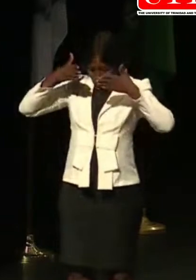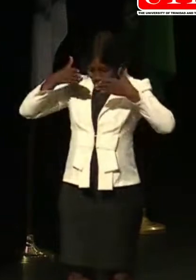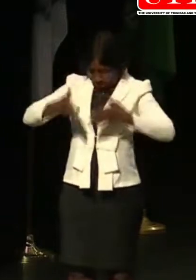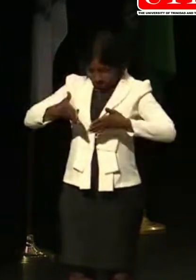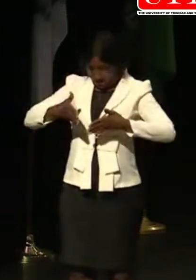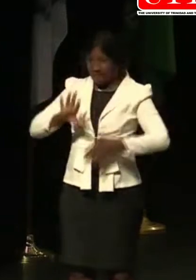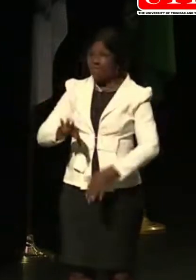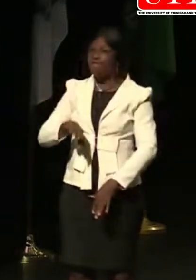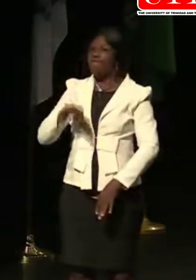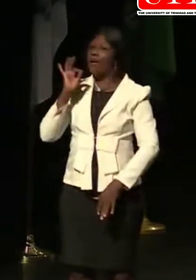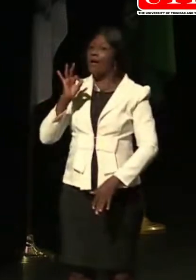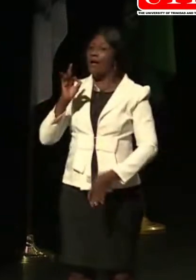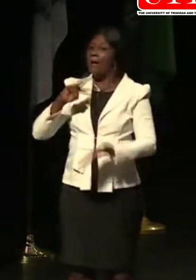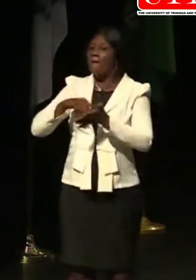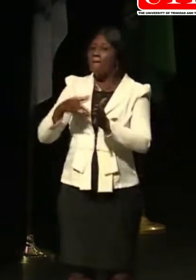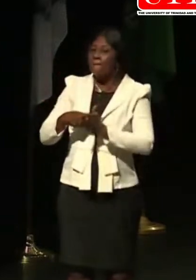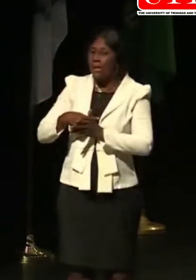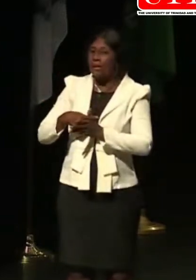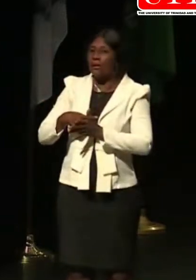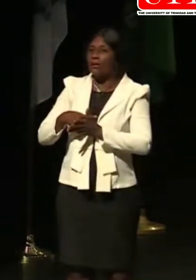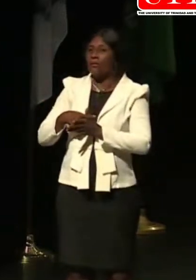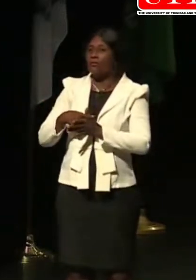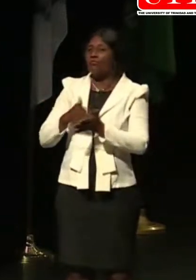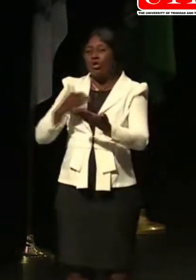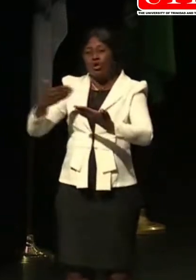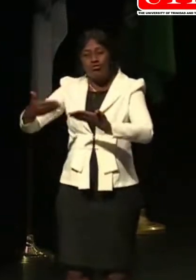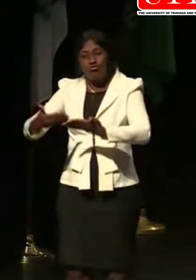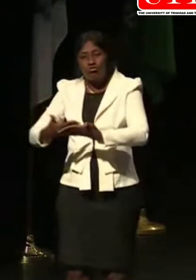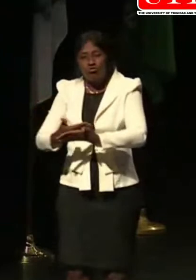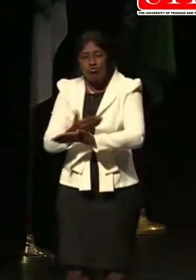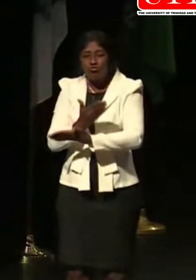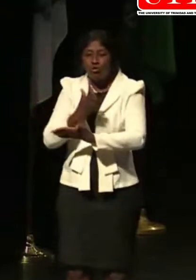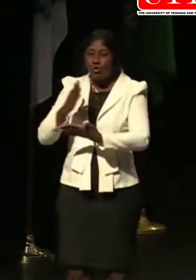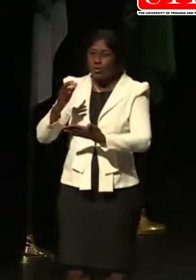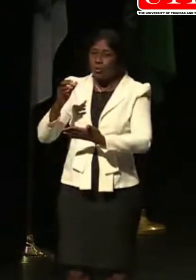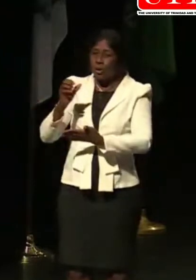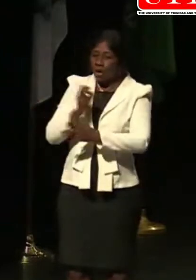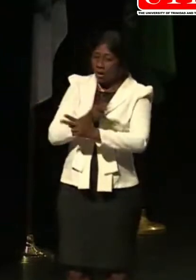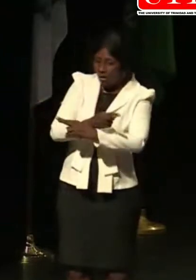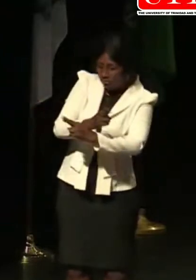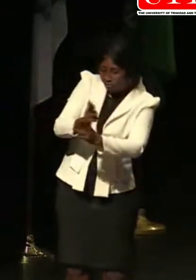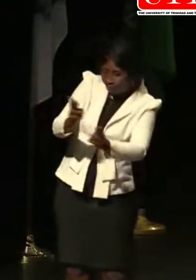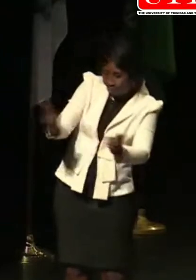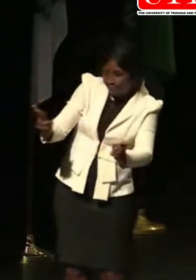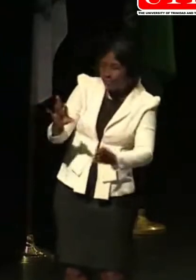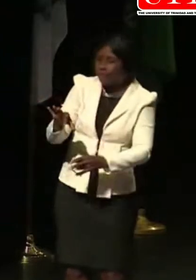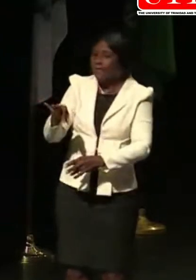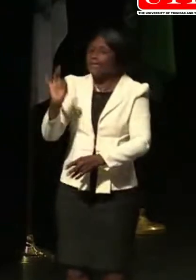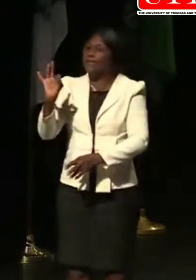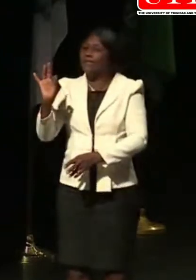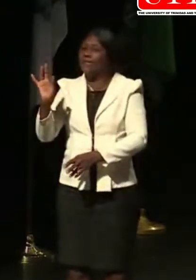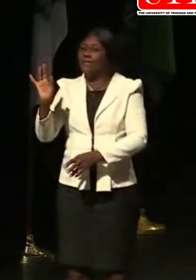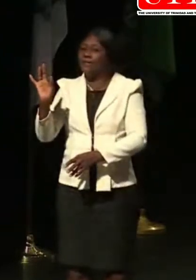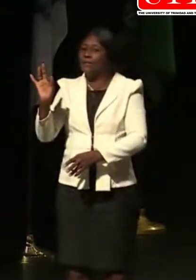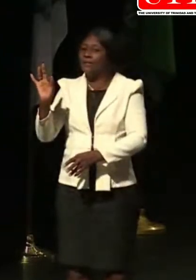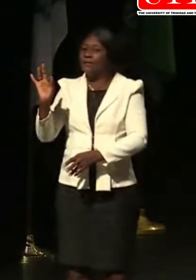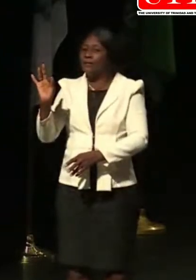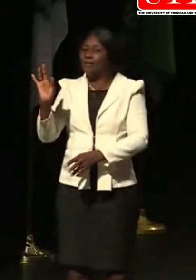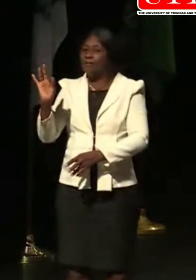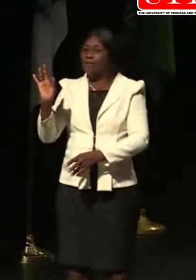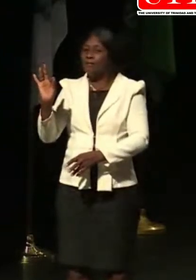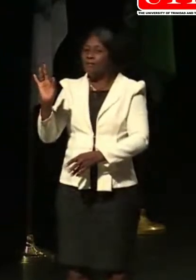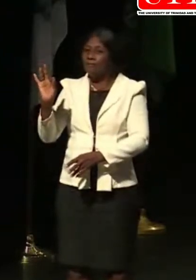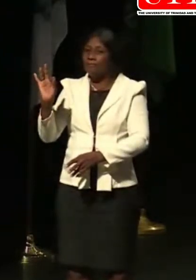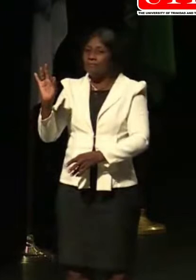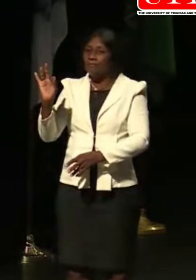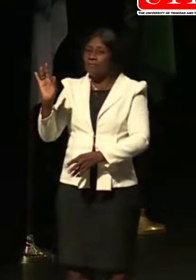a new space. And this means while we are reveling in the technologies and the knowledge, we also have to start reveling